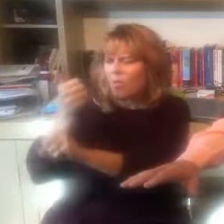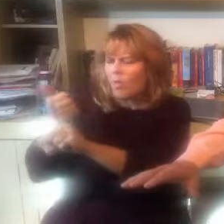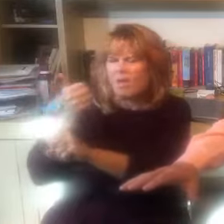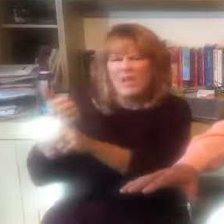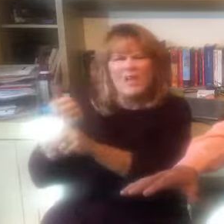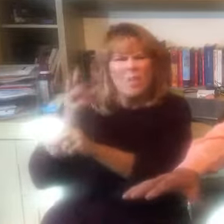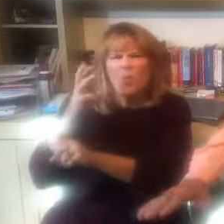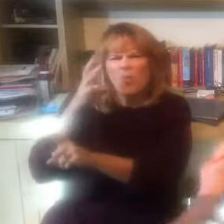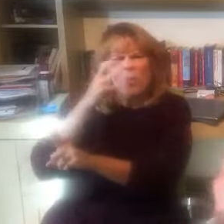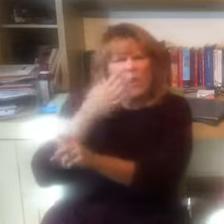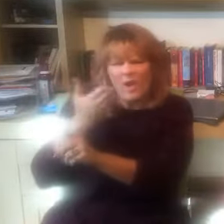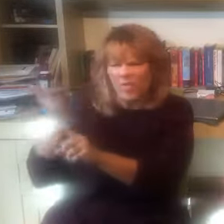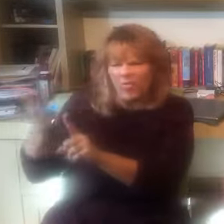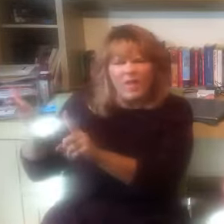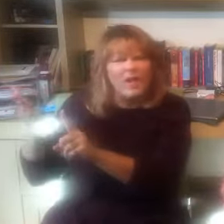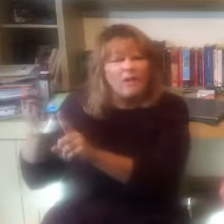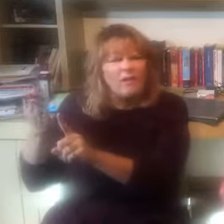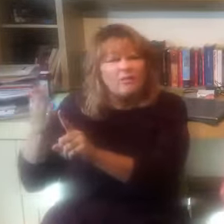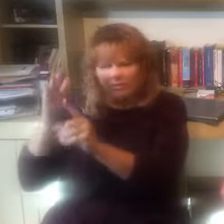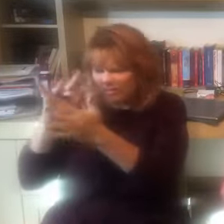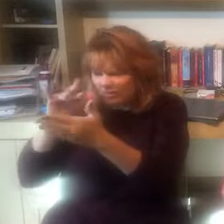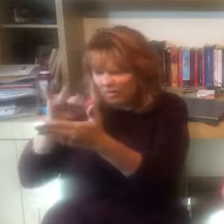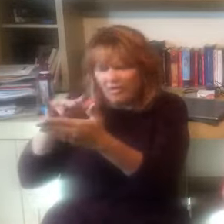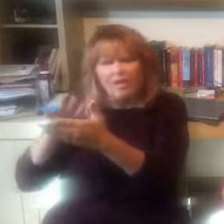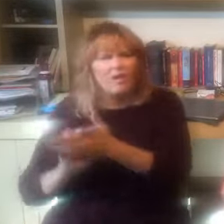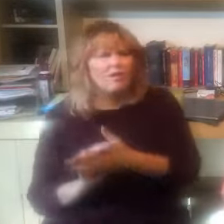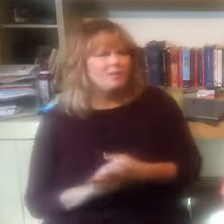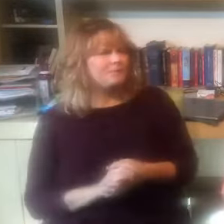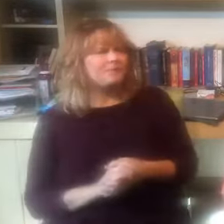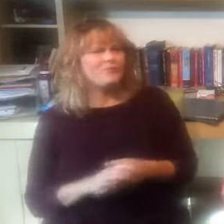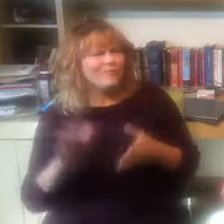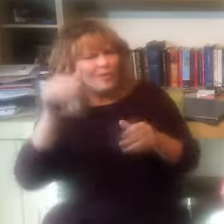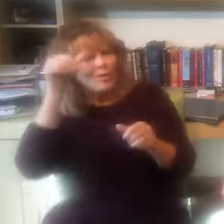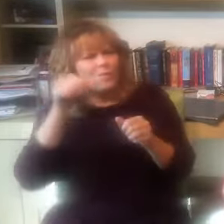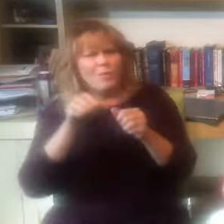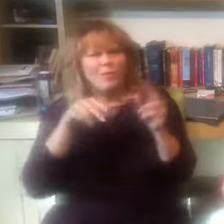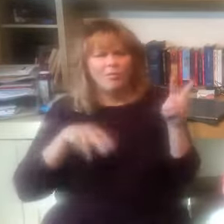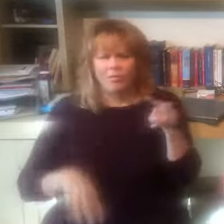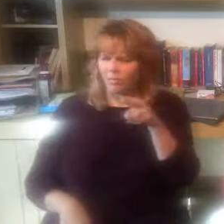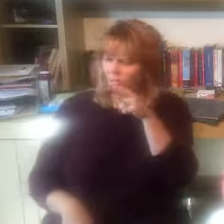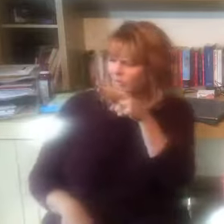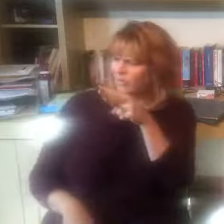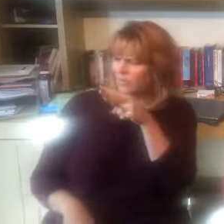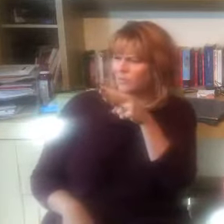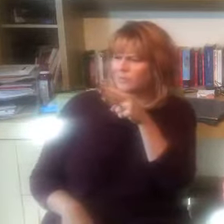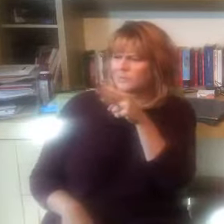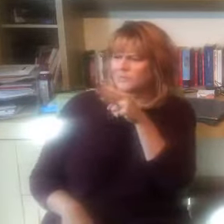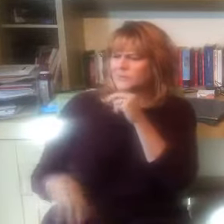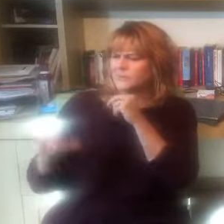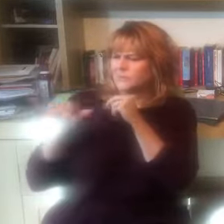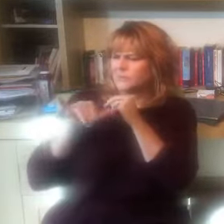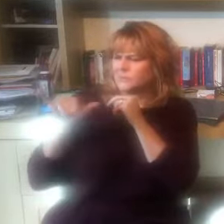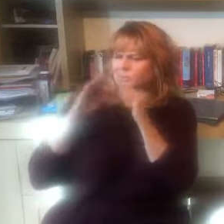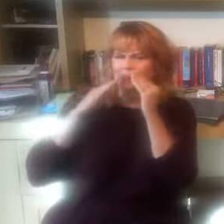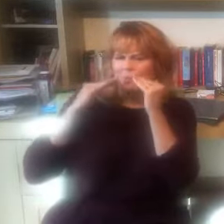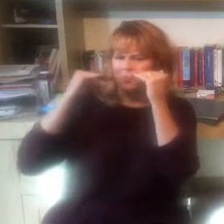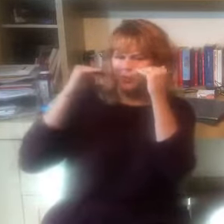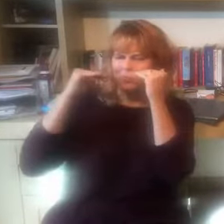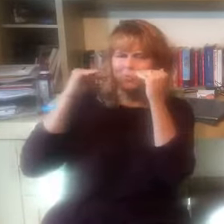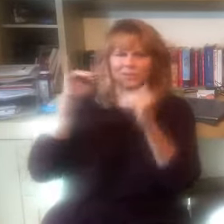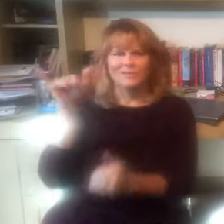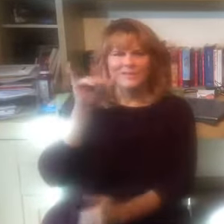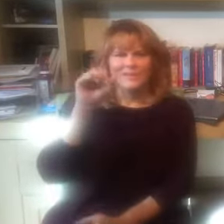into weird stuff." And I remember he looked at me, and he had that same smirk that my brother Sam had, with